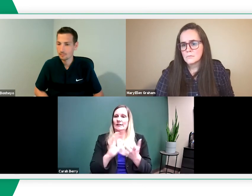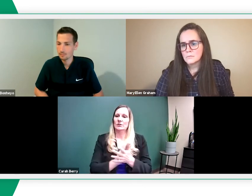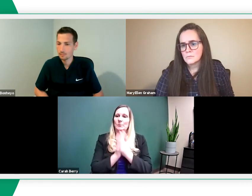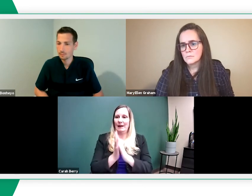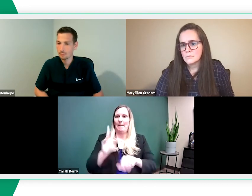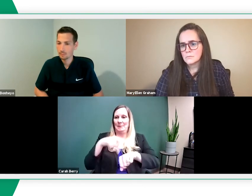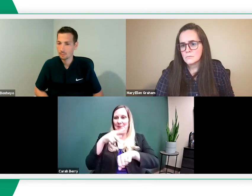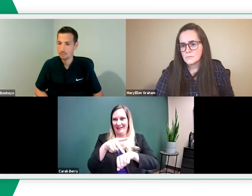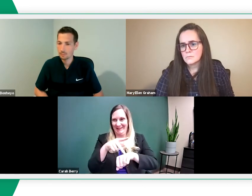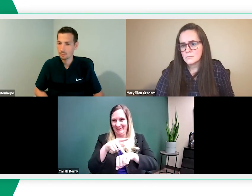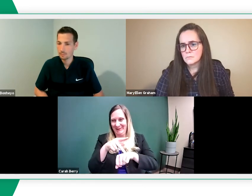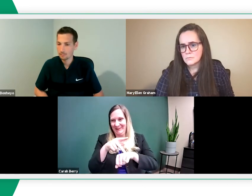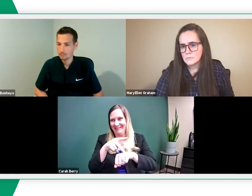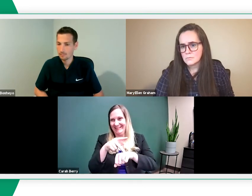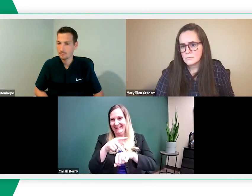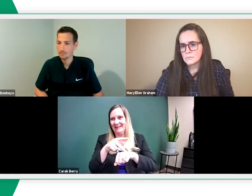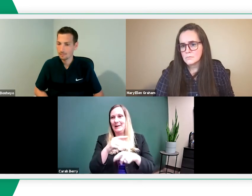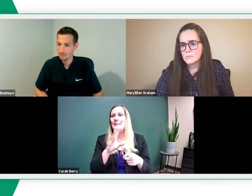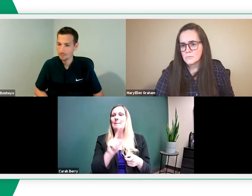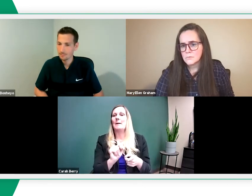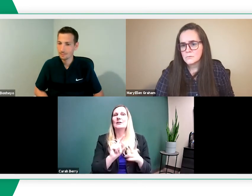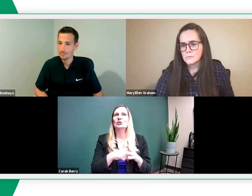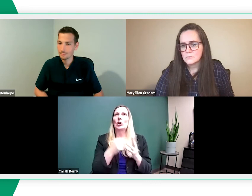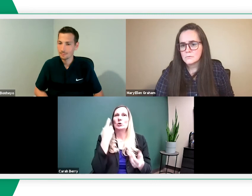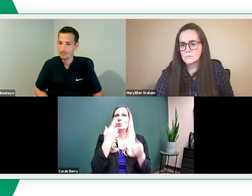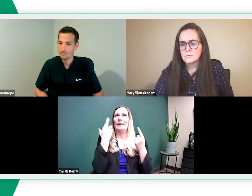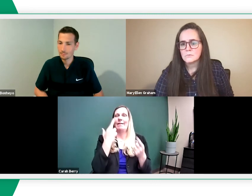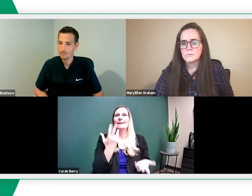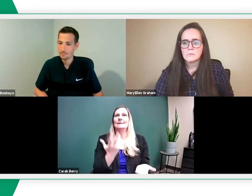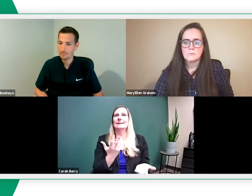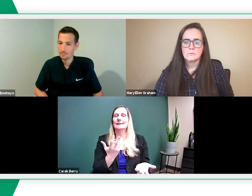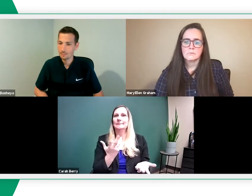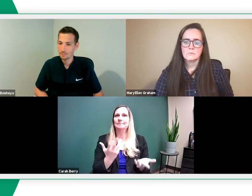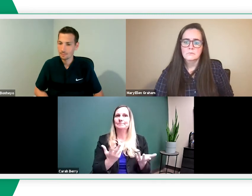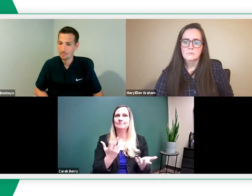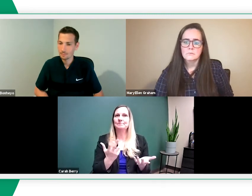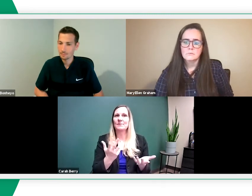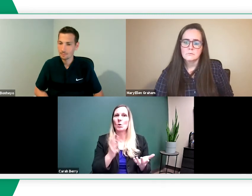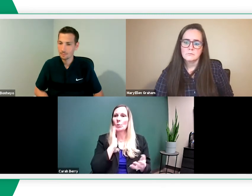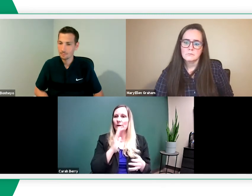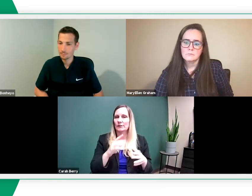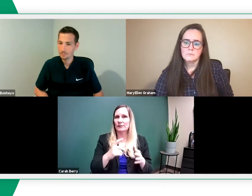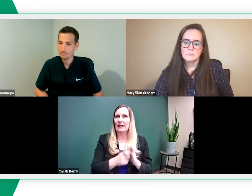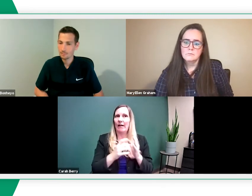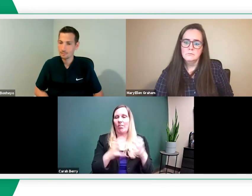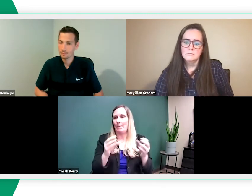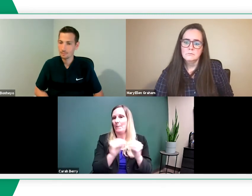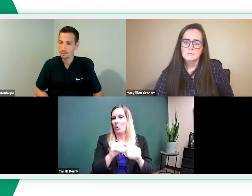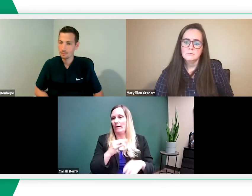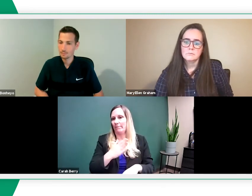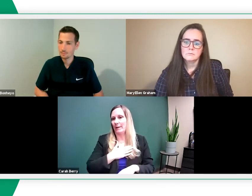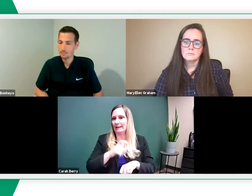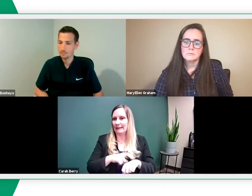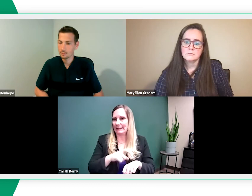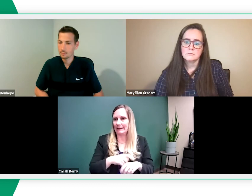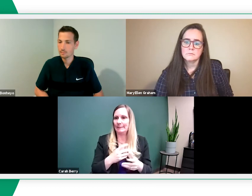Yes, yes. I wanted to become a principal, but I started realizing